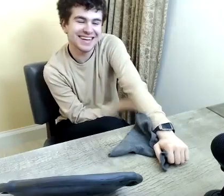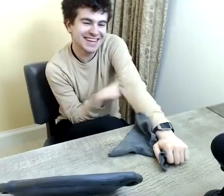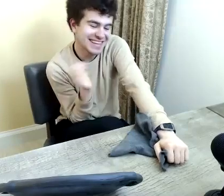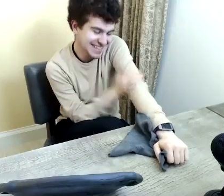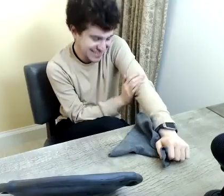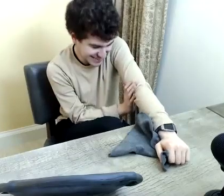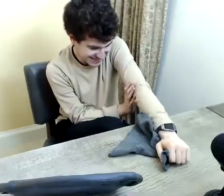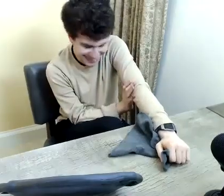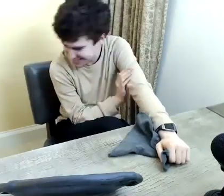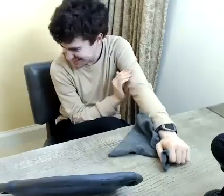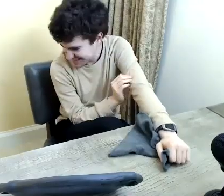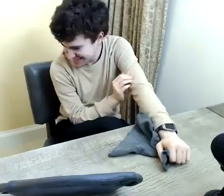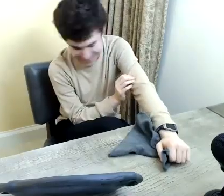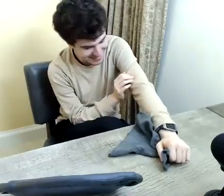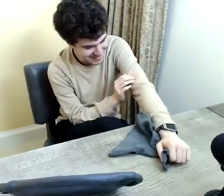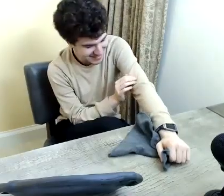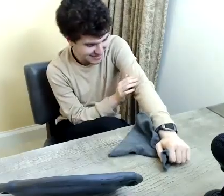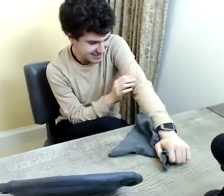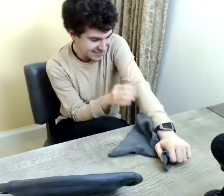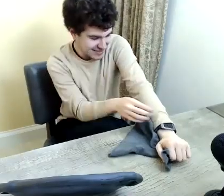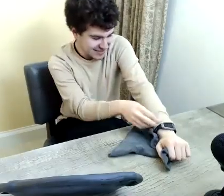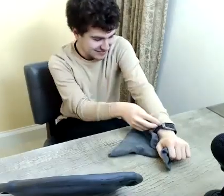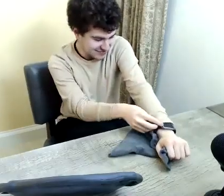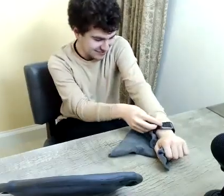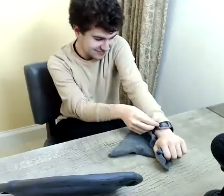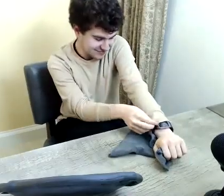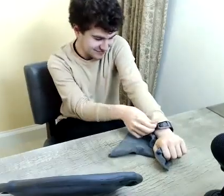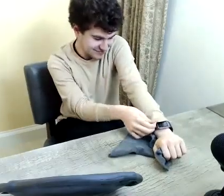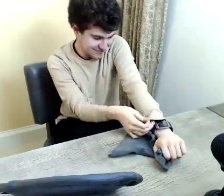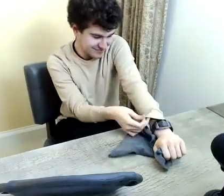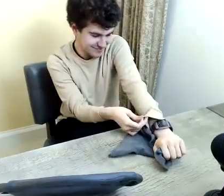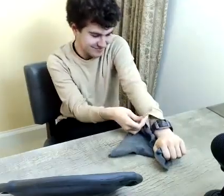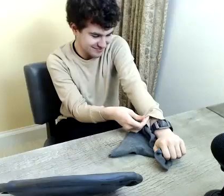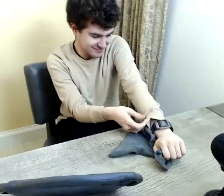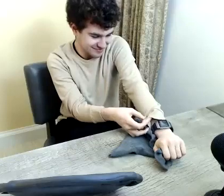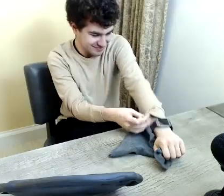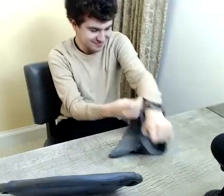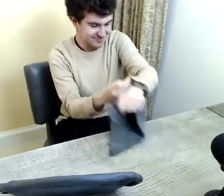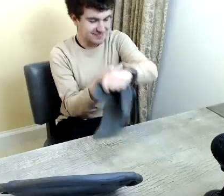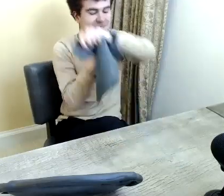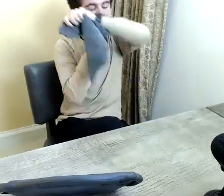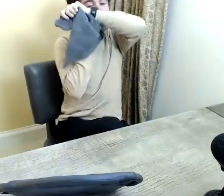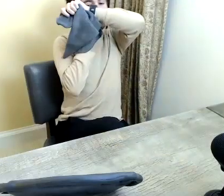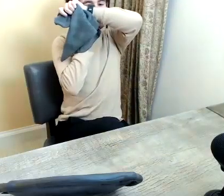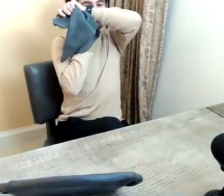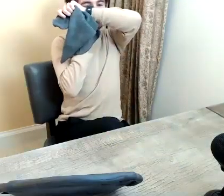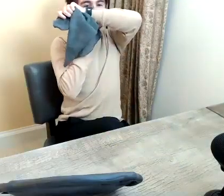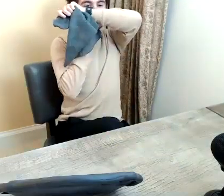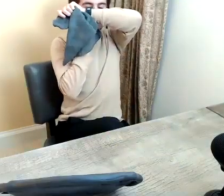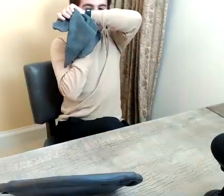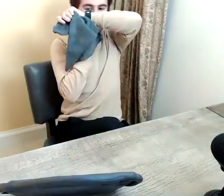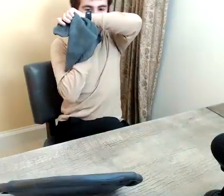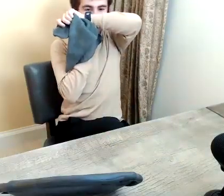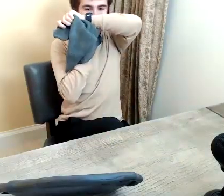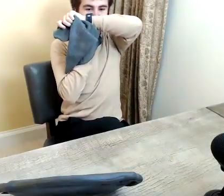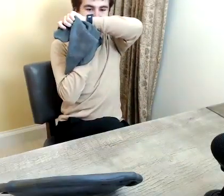old now and an AAC user. Today, I am a senior year honors student, dual enrolled at Bellevue High School in the Running Start